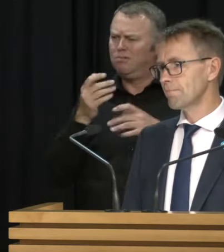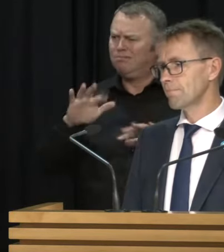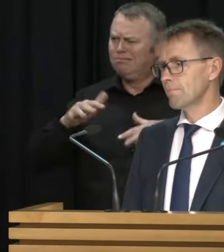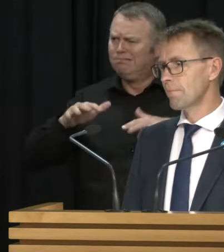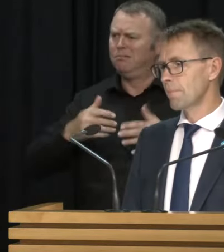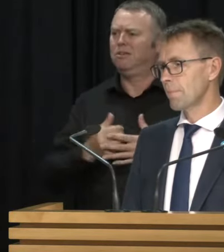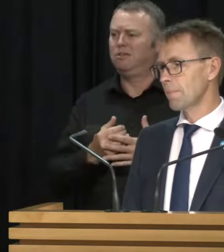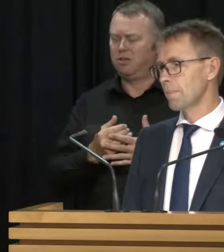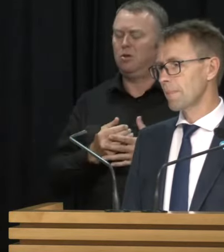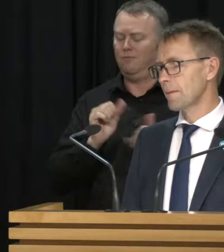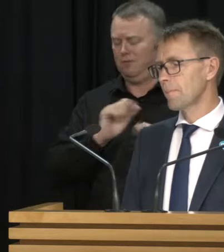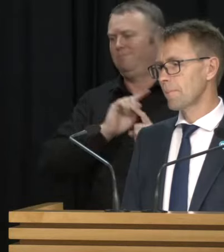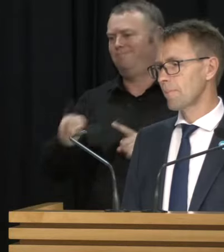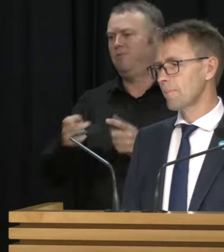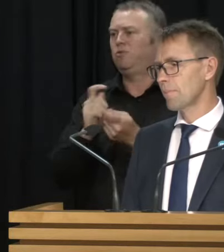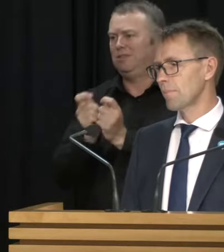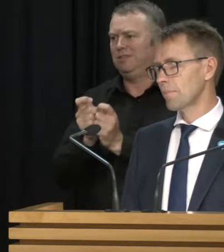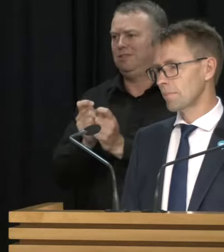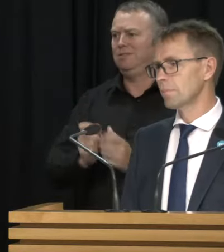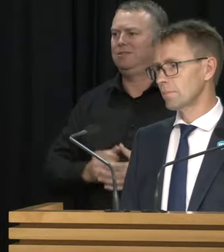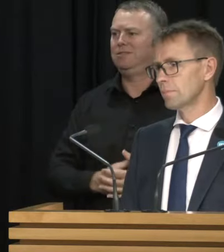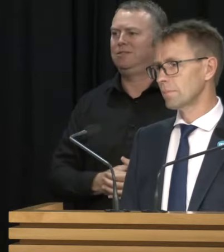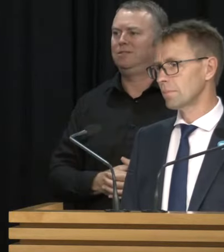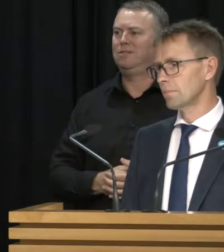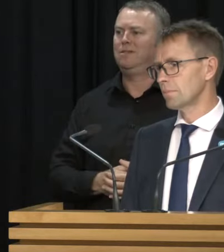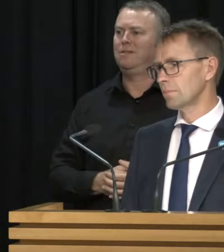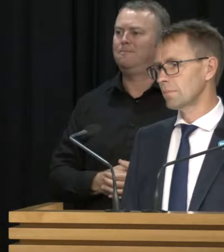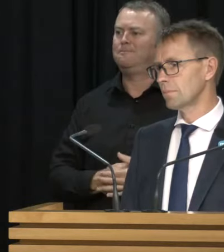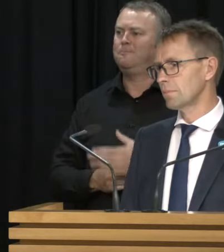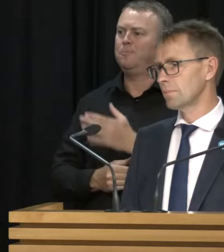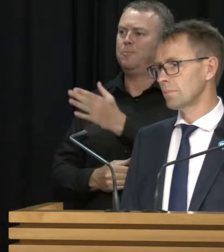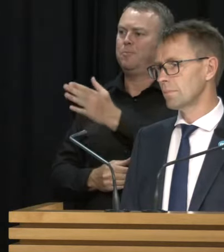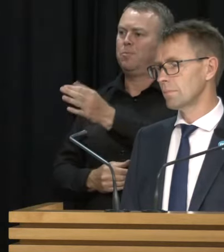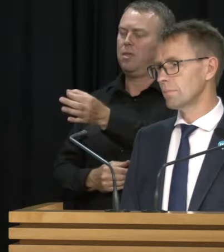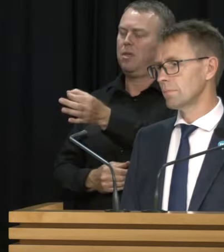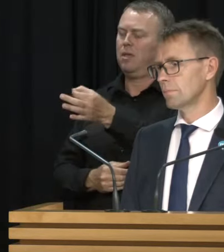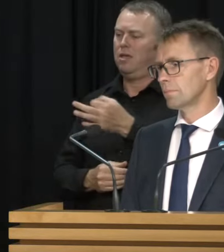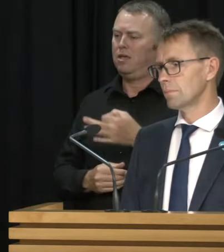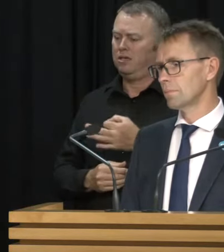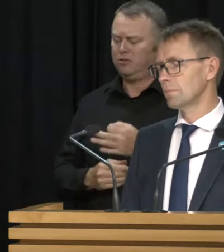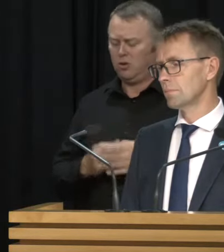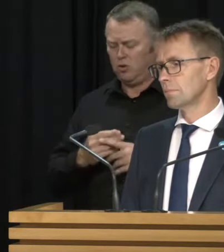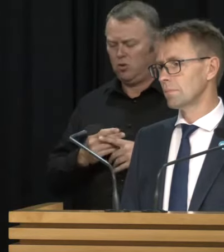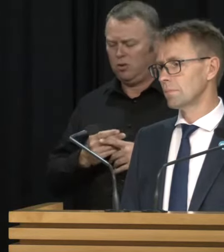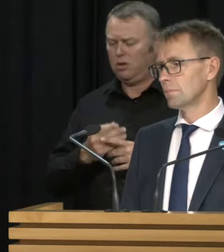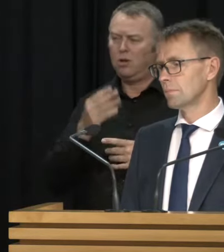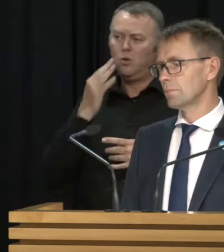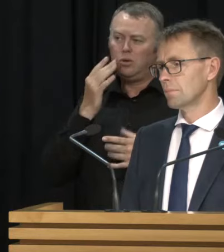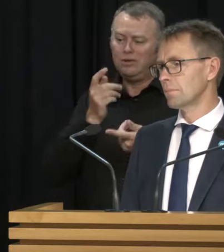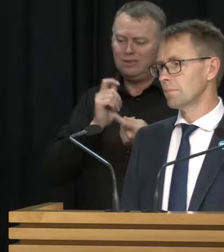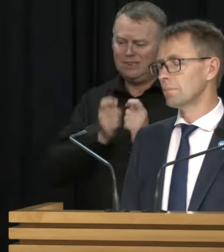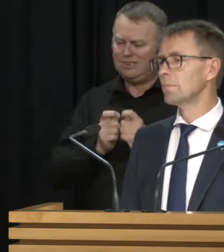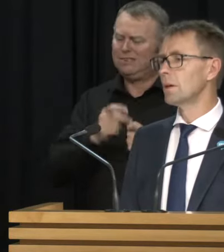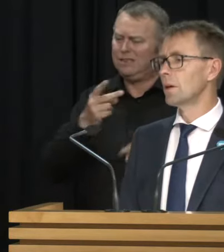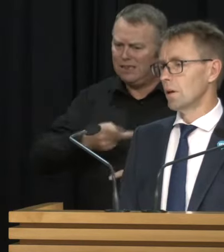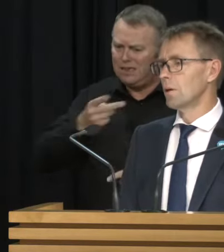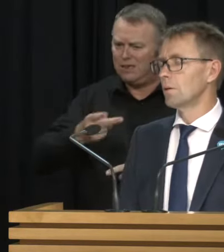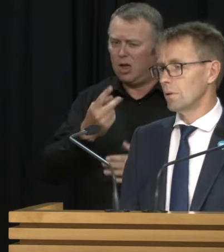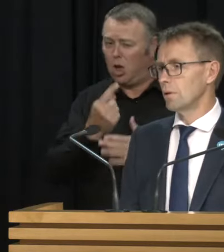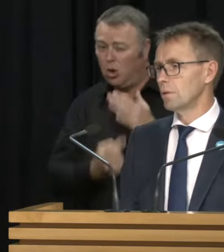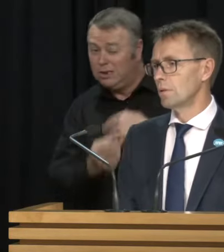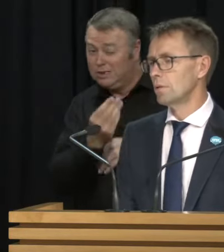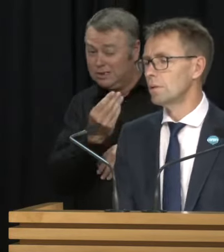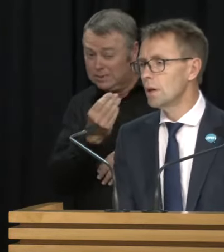Just in terms of the retesting, only some household contacts are being asked to get another test.